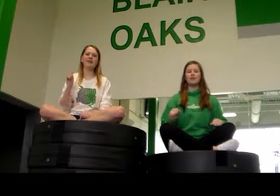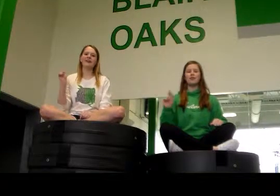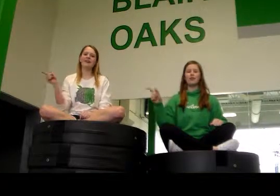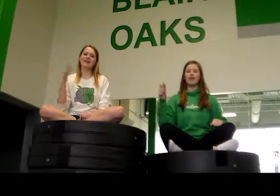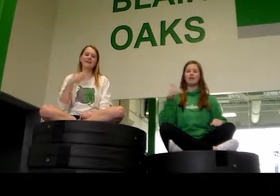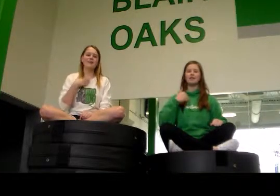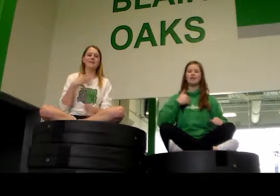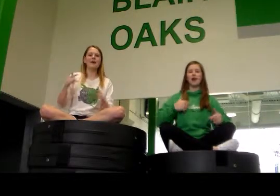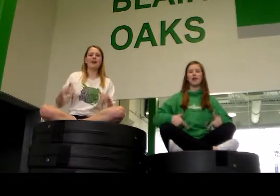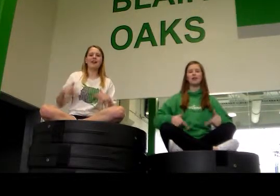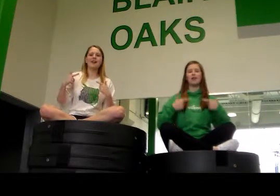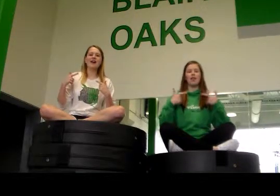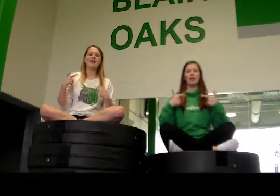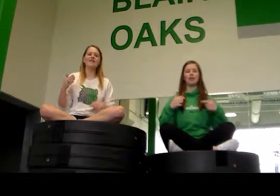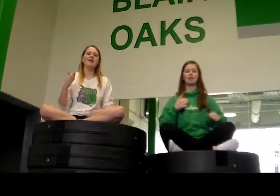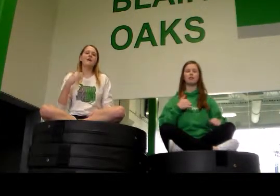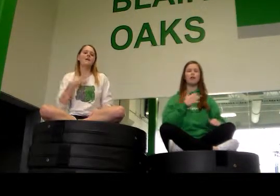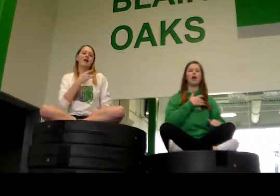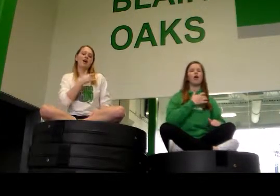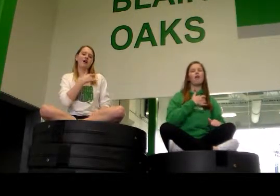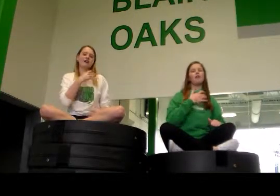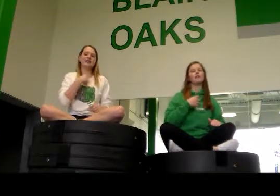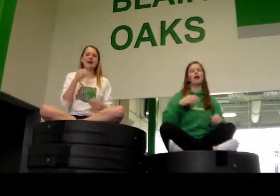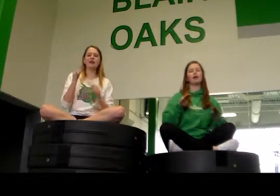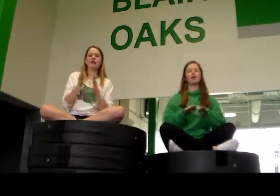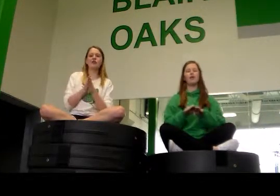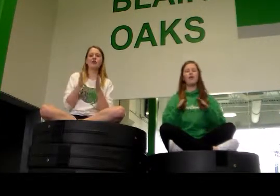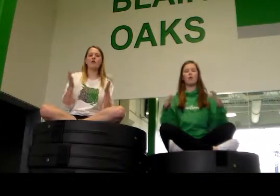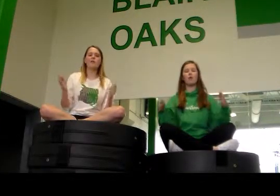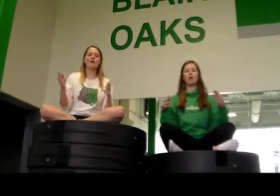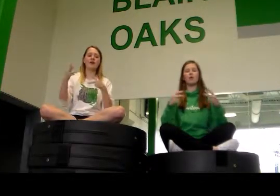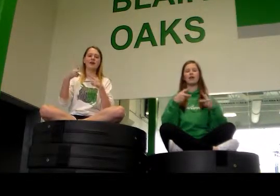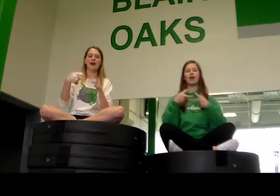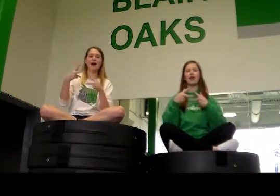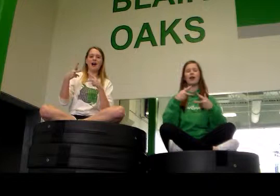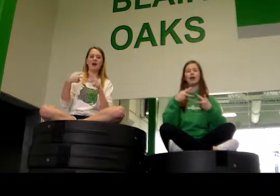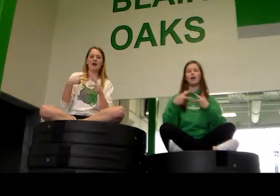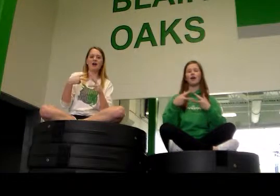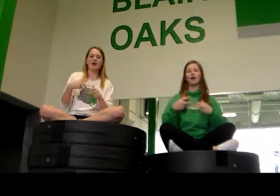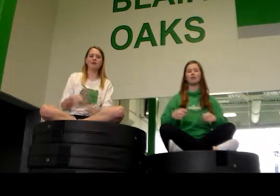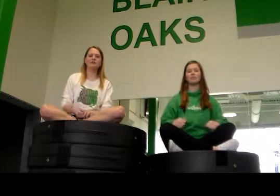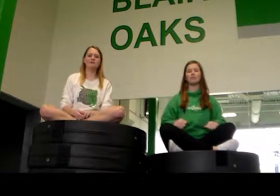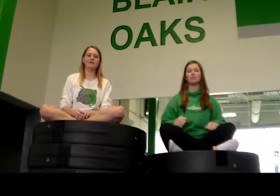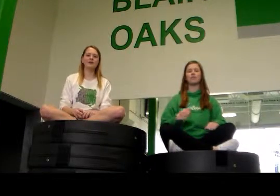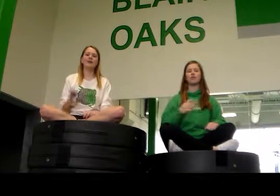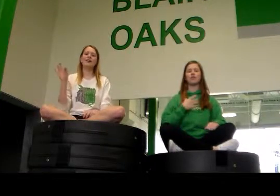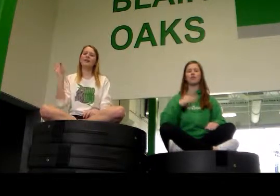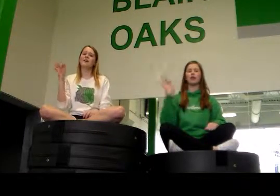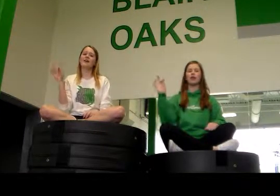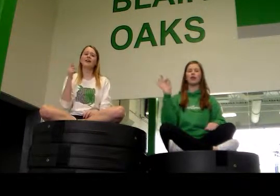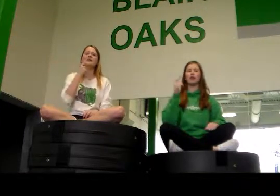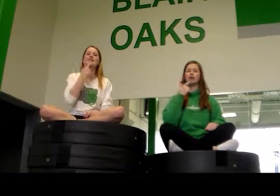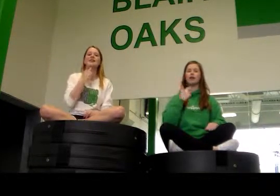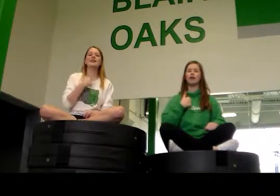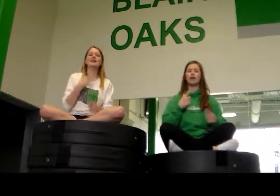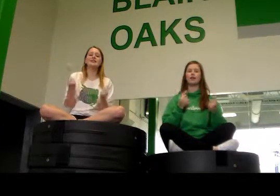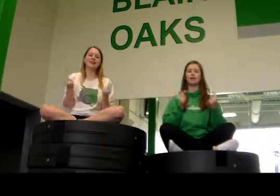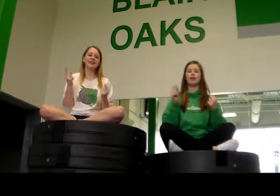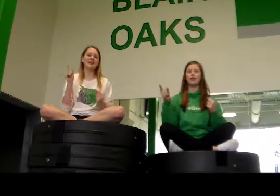It's my life My heart is like an open heart I think and said I did